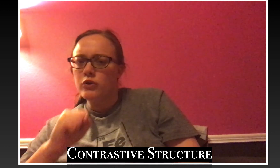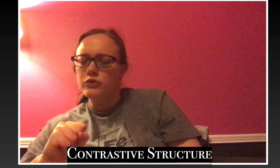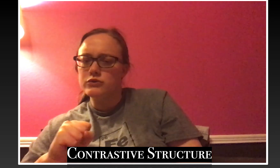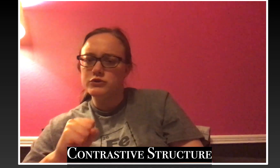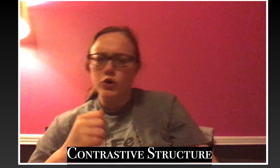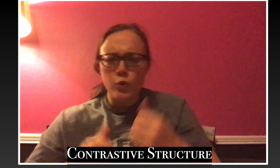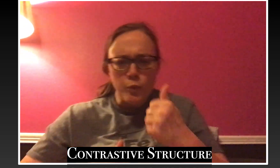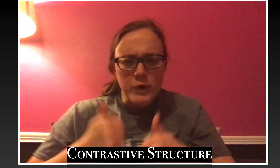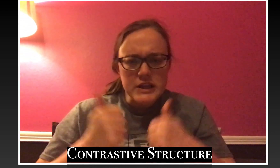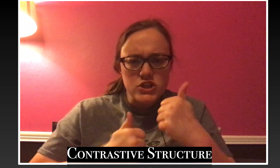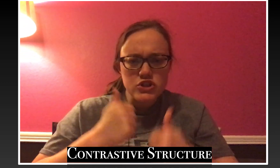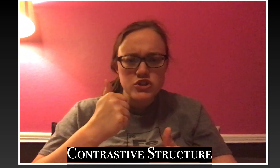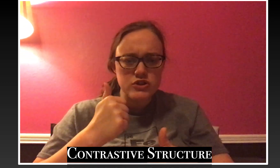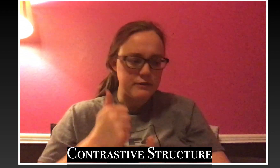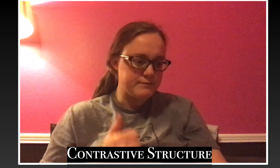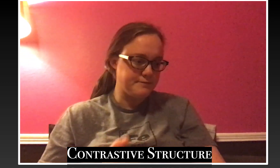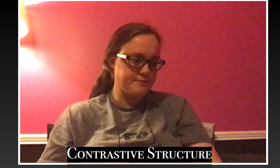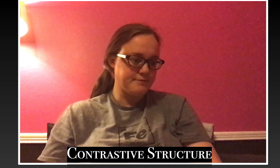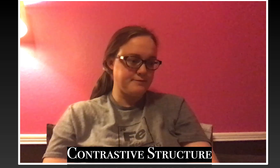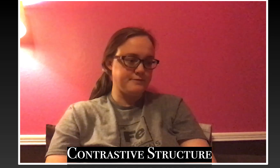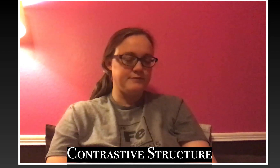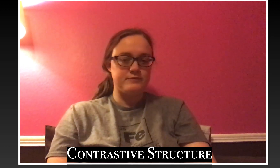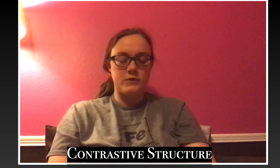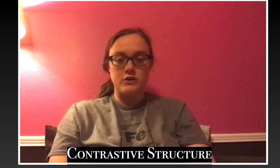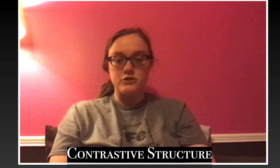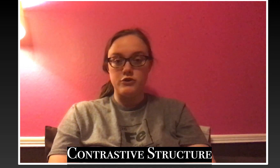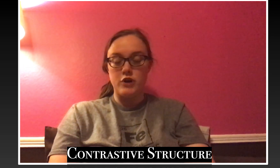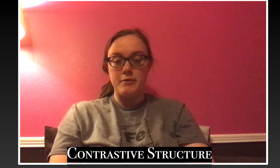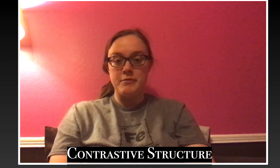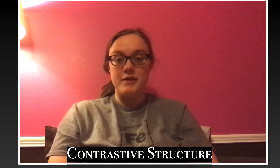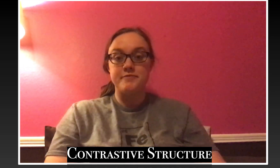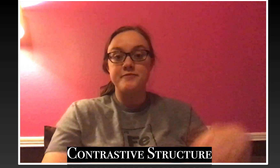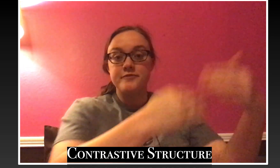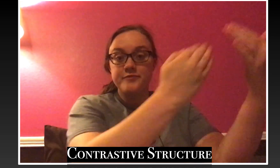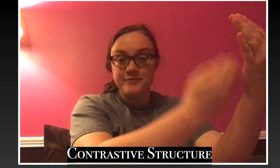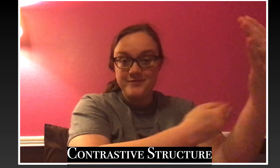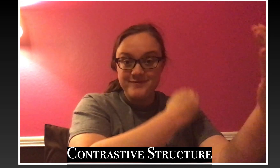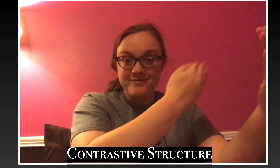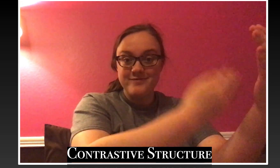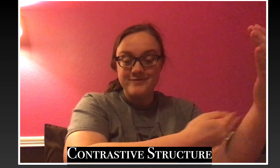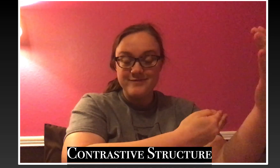old, which. So you copy me.